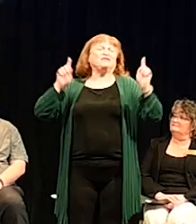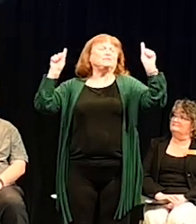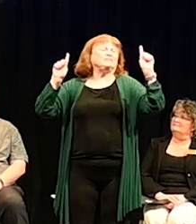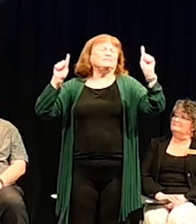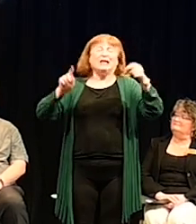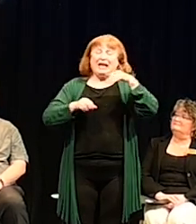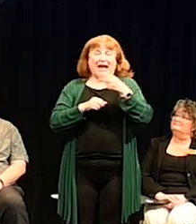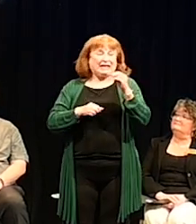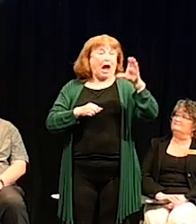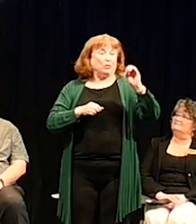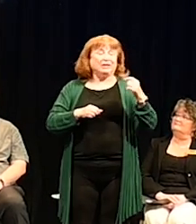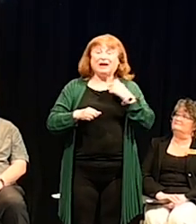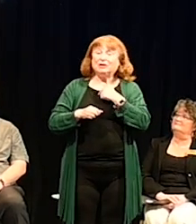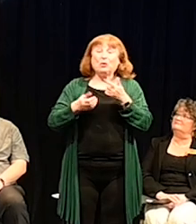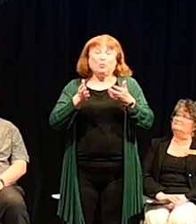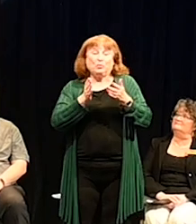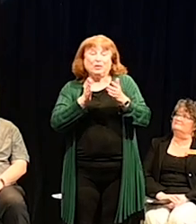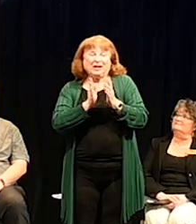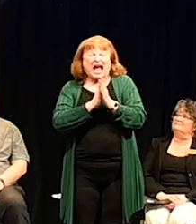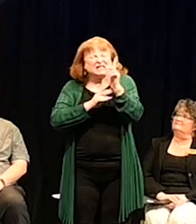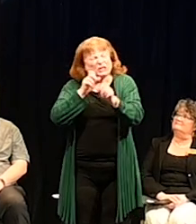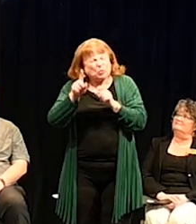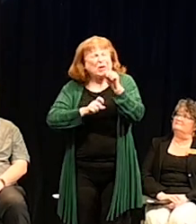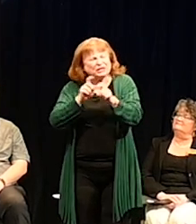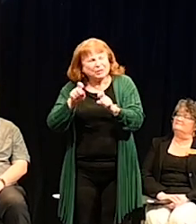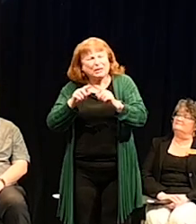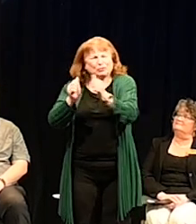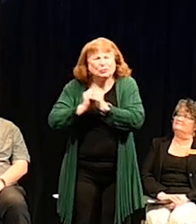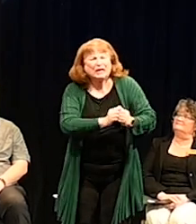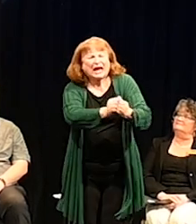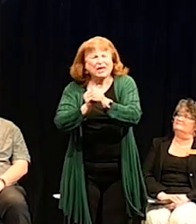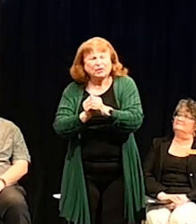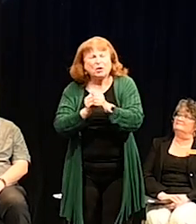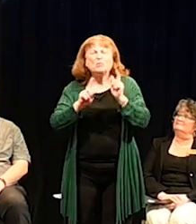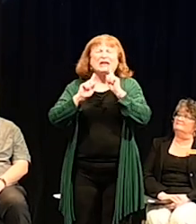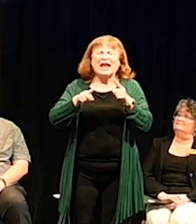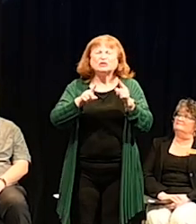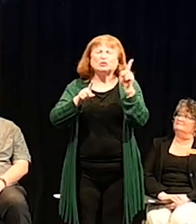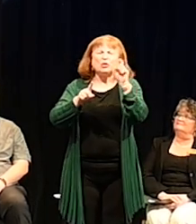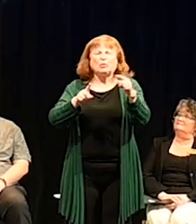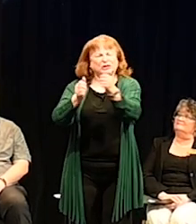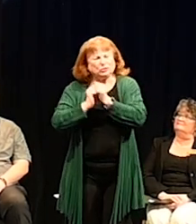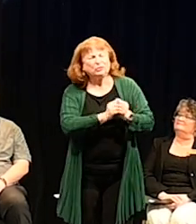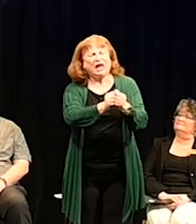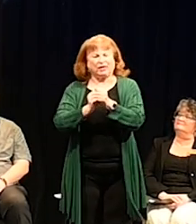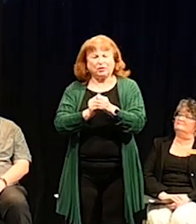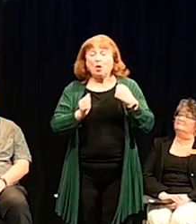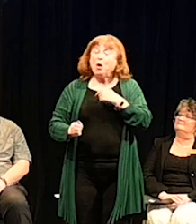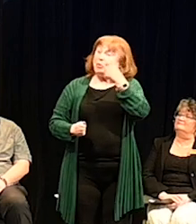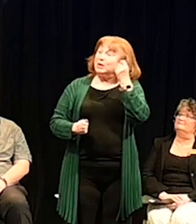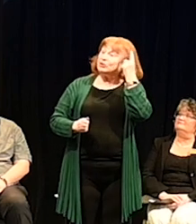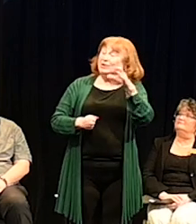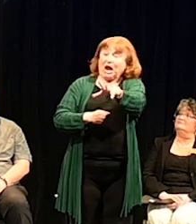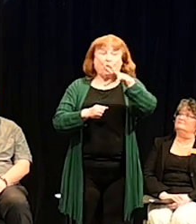In Howard County, we've not just asked this question, but together we are answering it. We understand